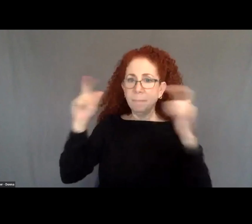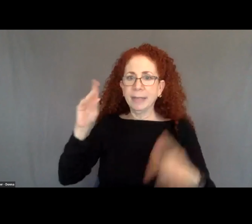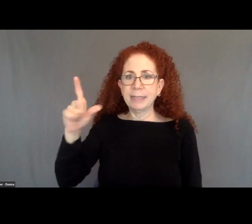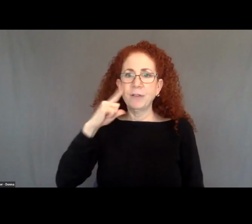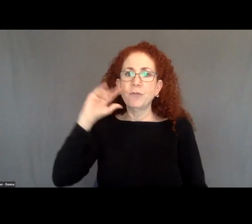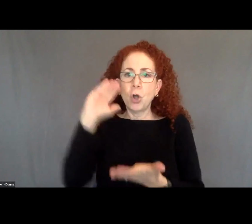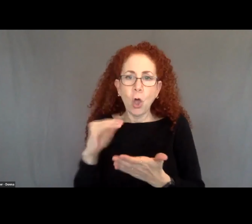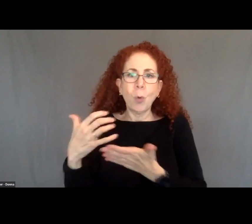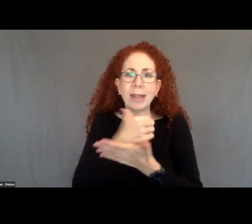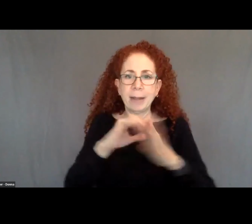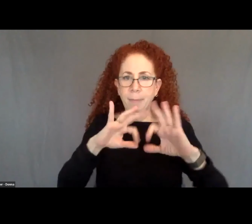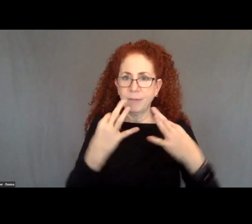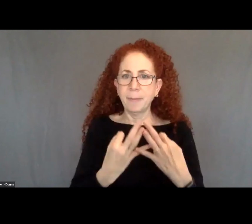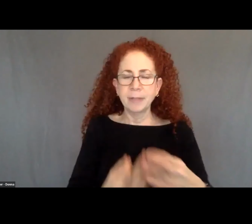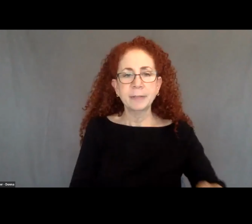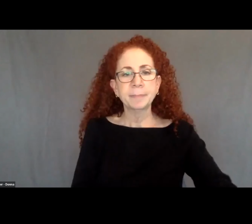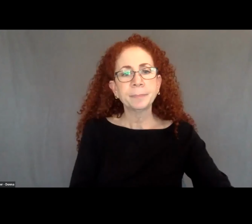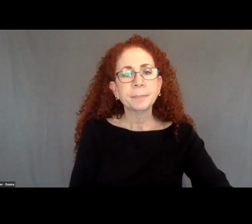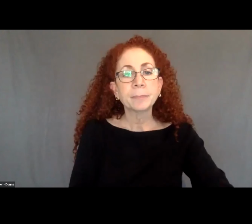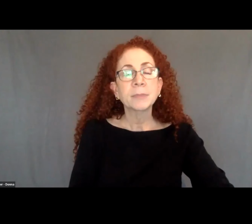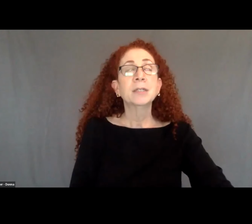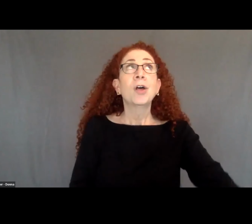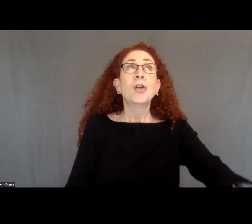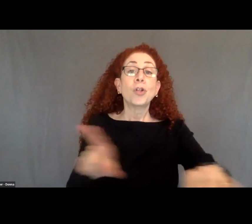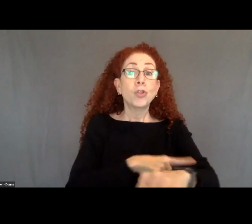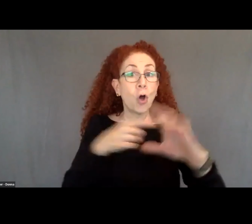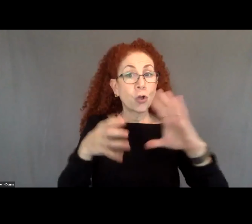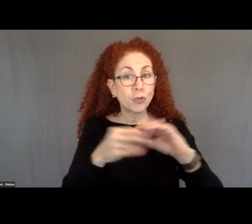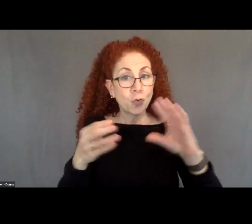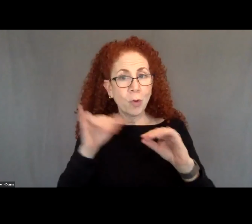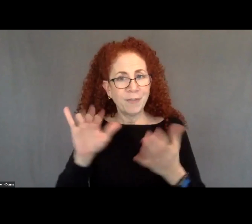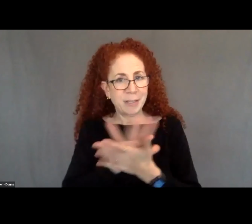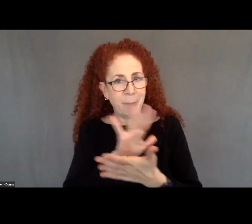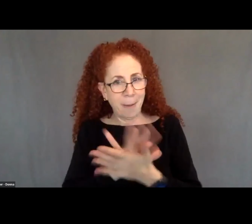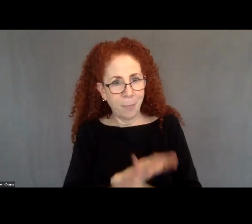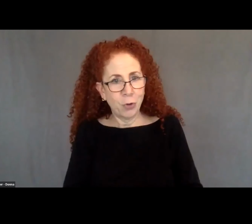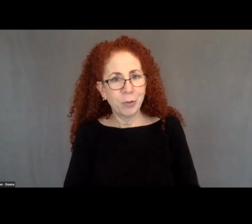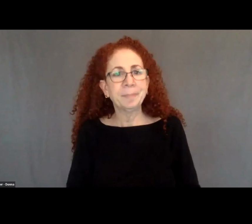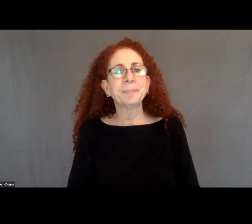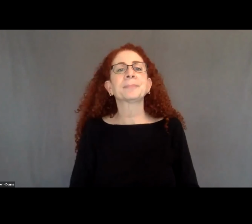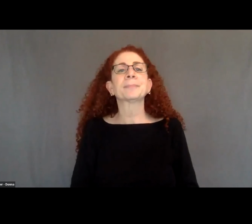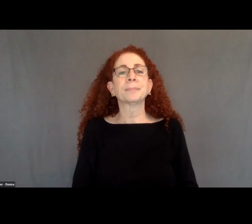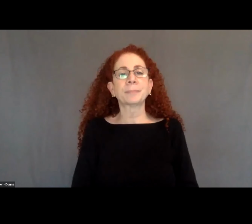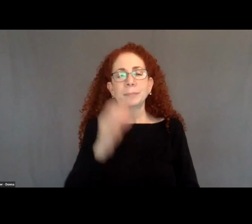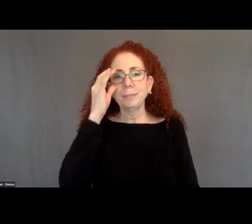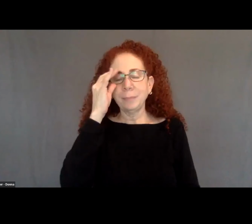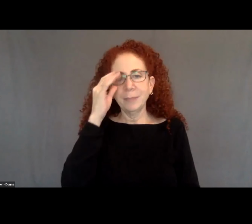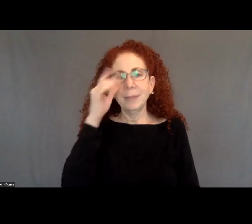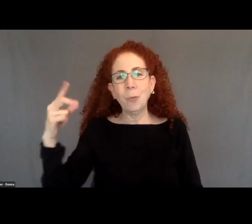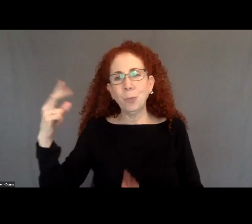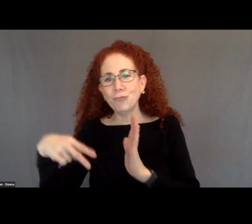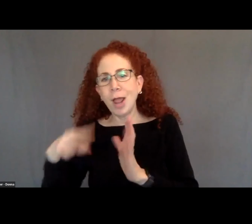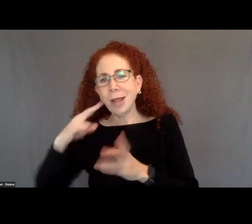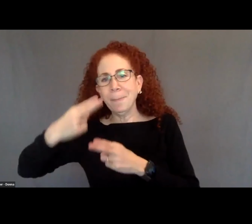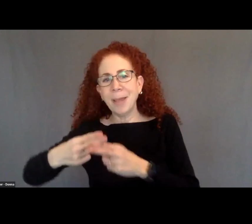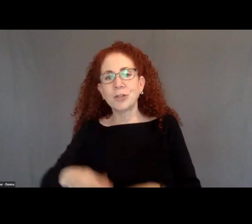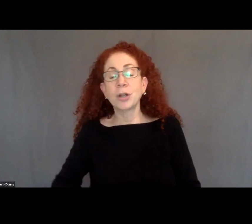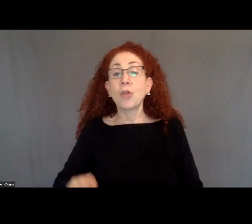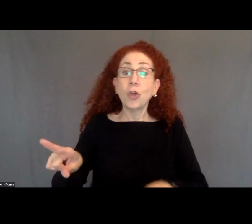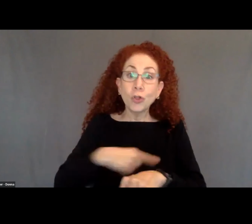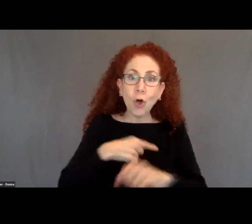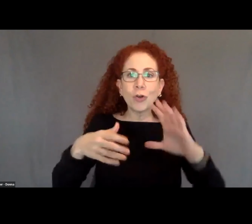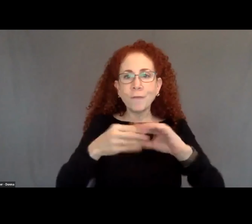low-income families. The longer version of this paper that Leah Samples has read and may mention, the longer